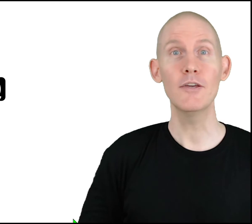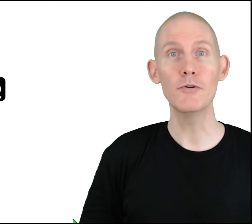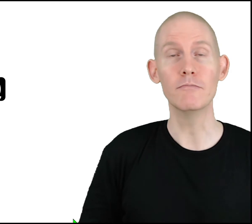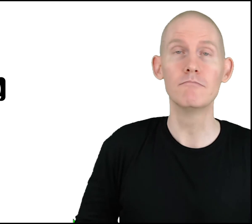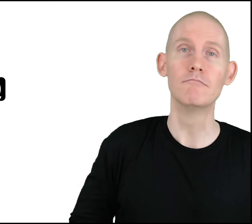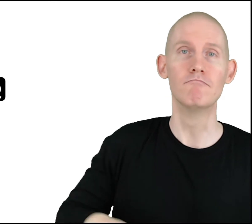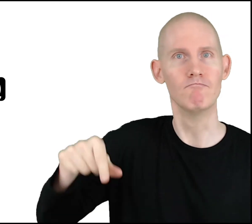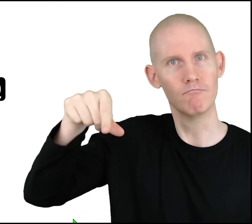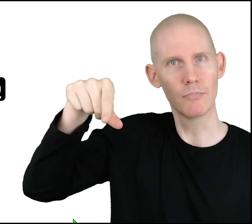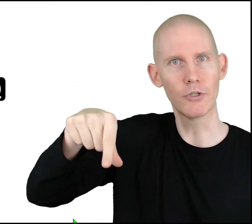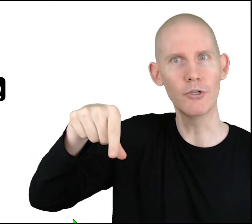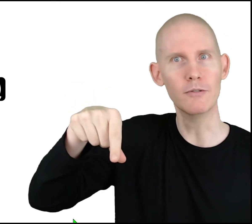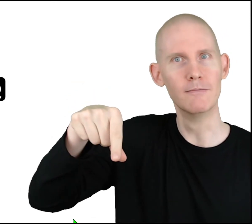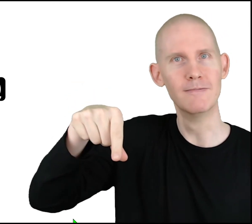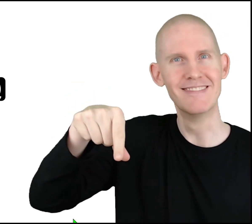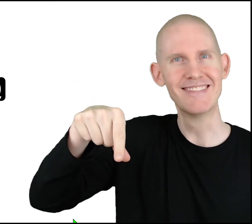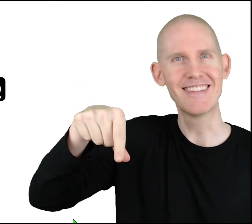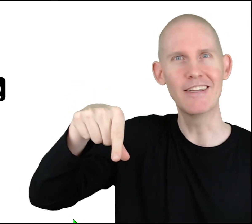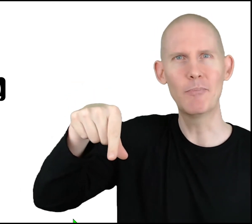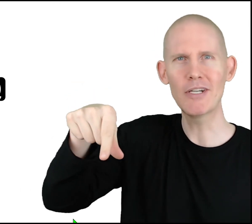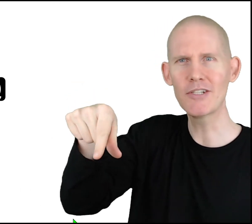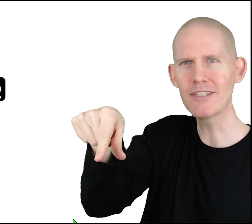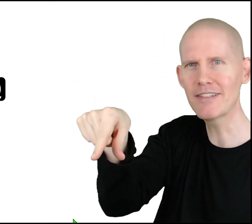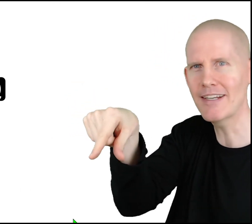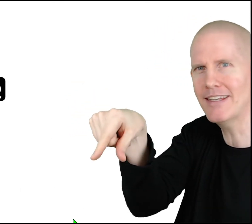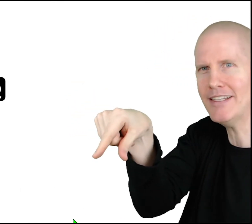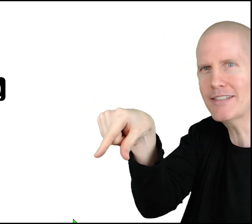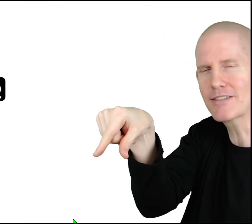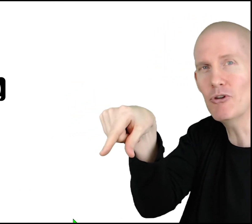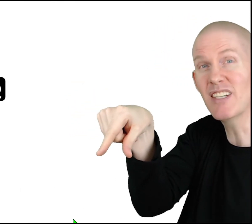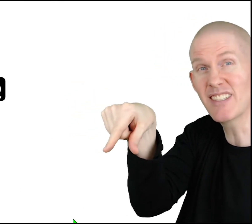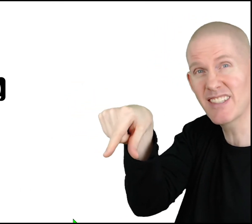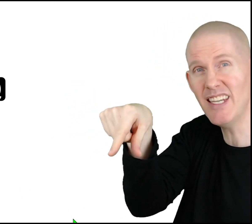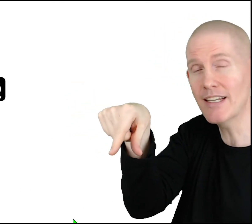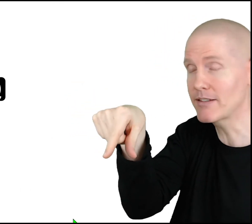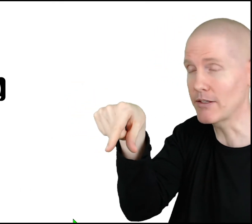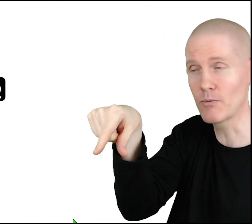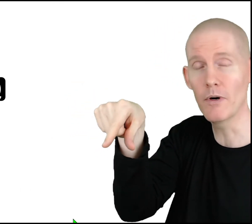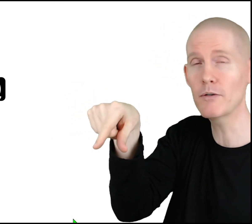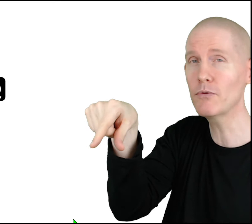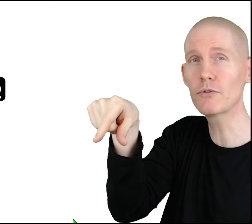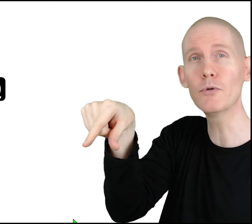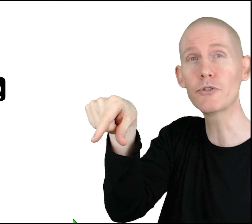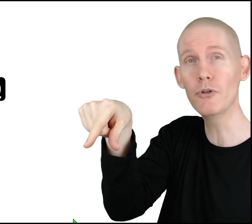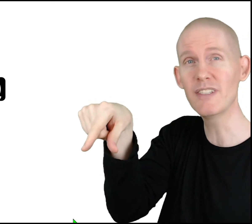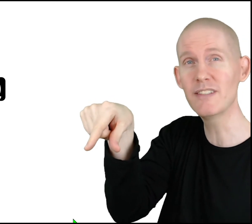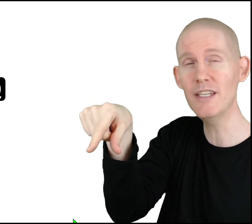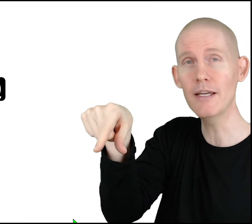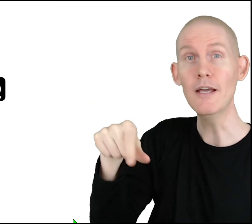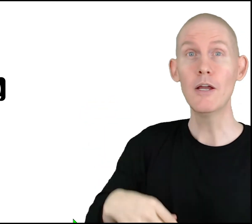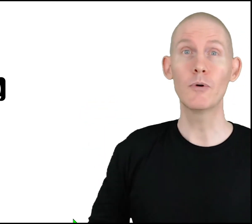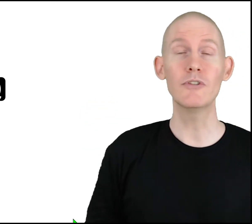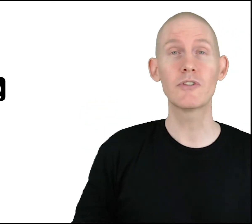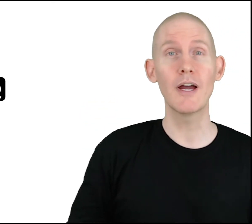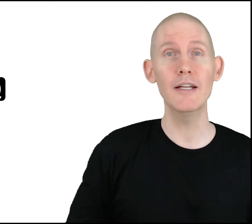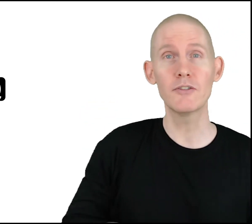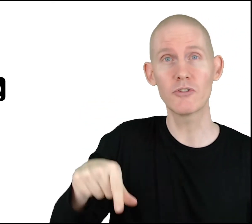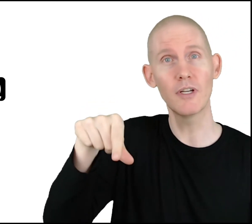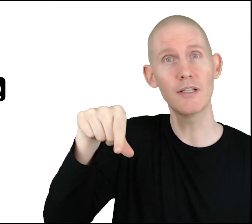Q. Q. In the picture, it's like this, so you can see it. That's a wonderful tool, so you can see it when you sign it, just like